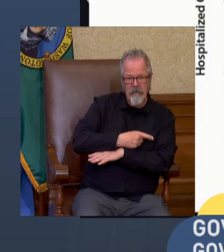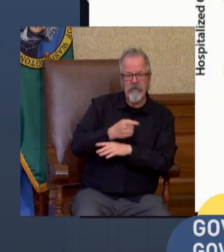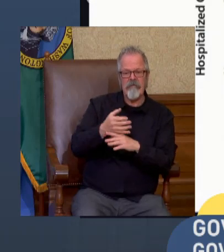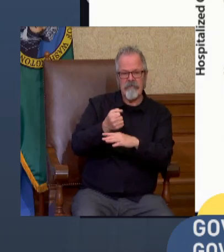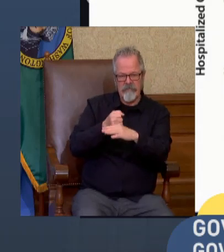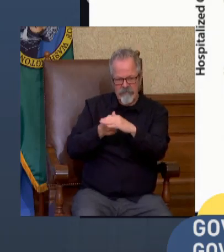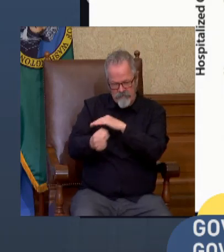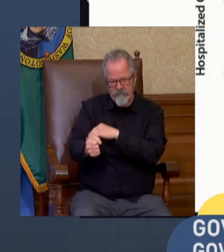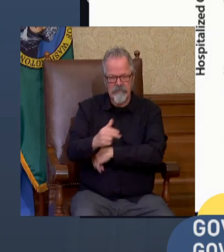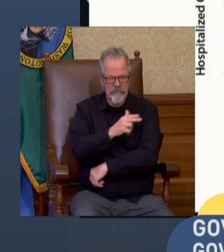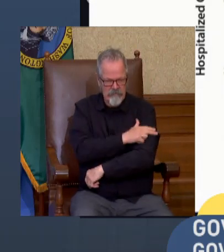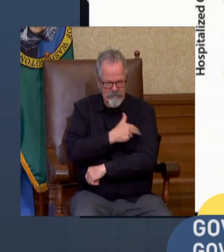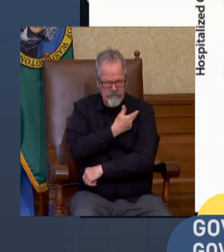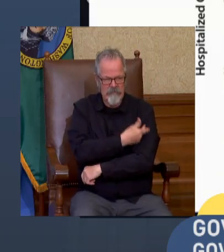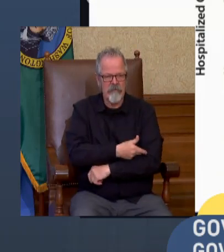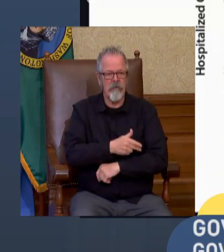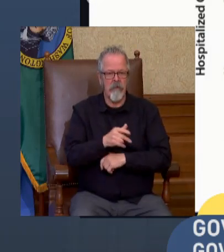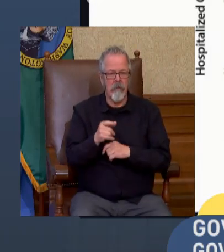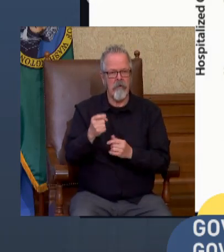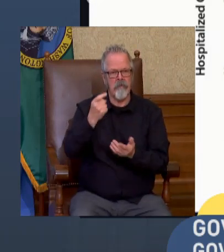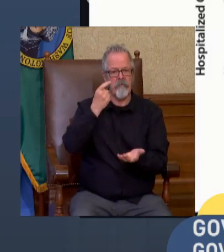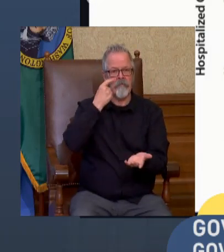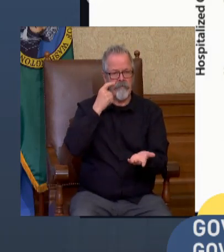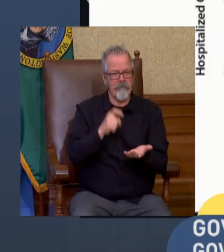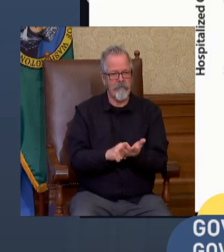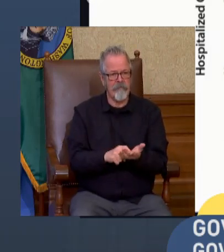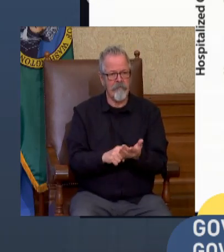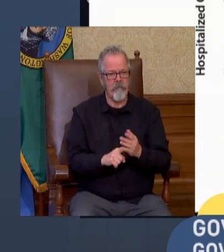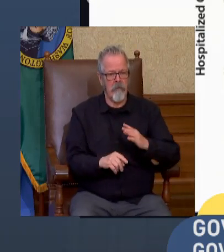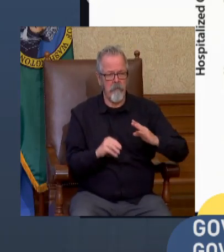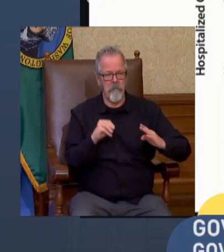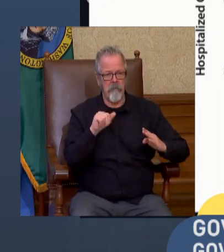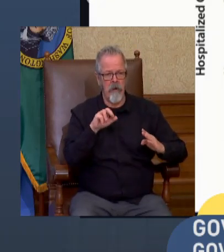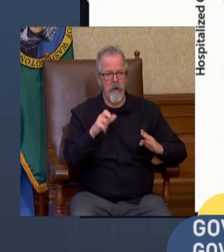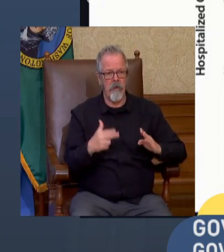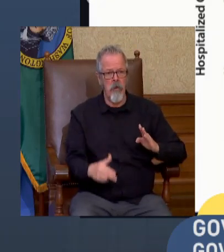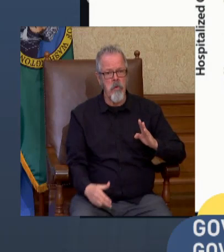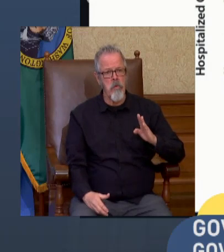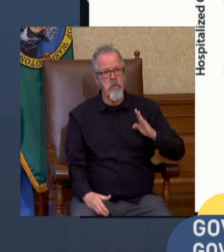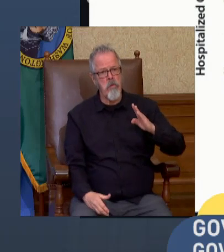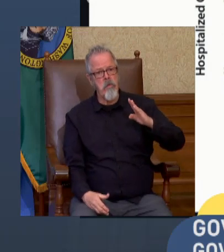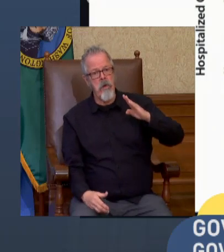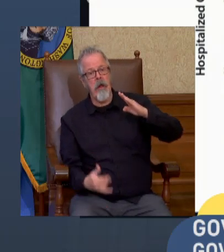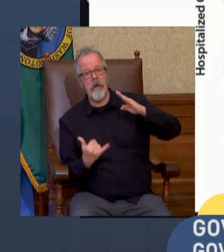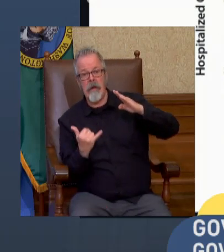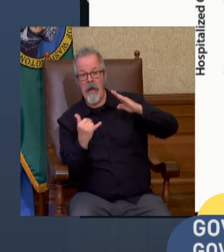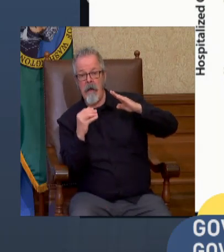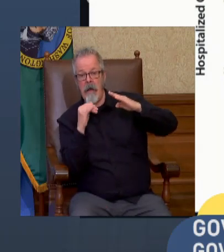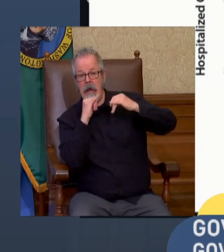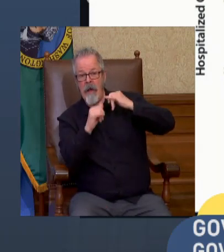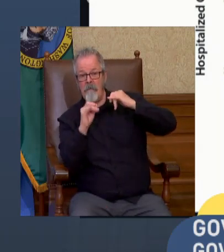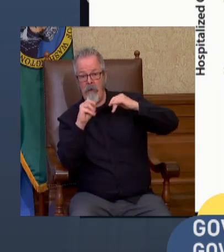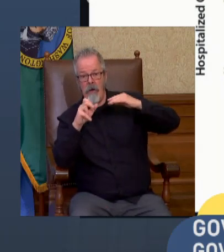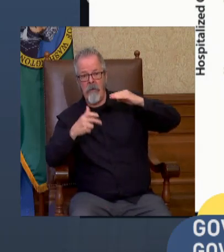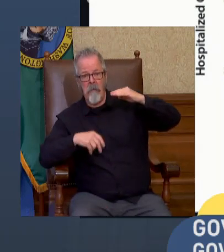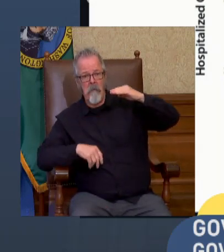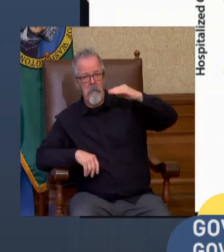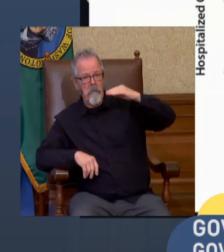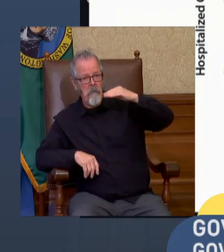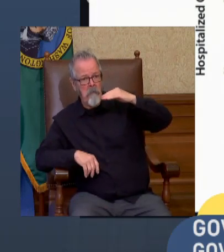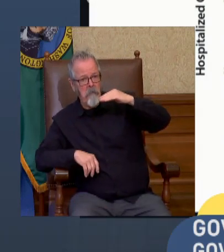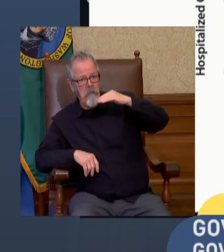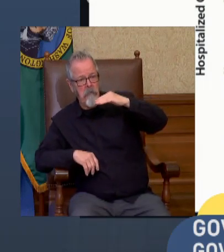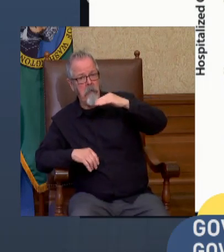Again, goes up through March, reaches a peak, and has come down. And this is a good sign because it gives you some sort of